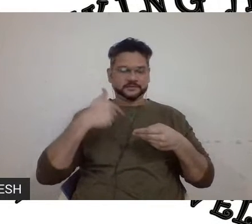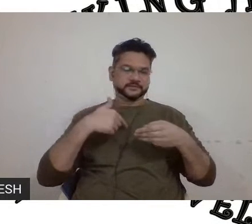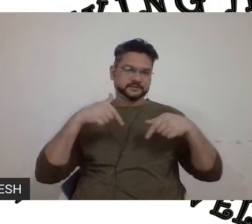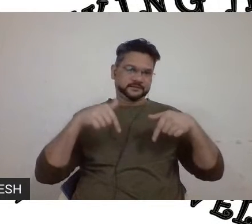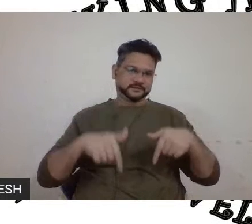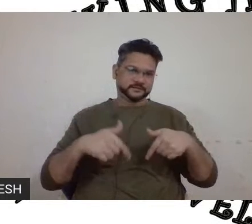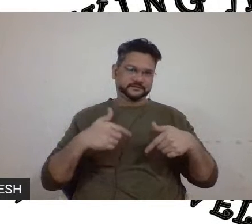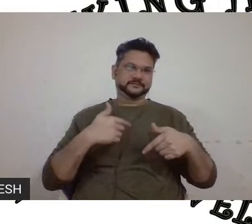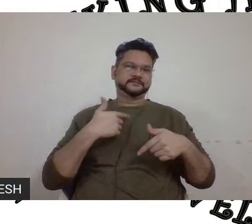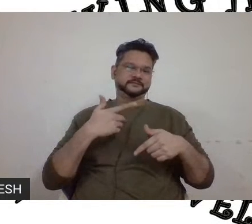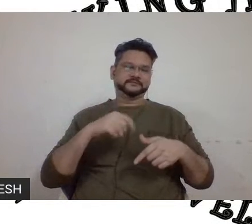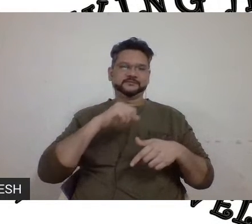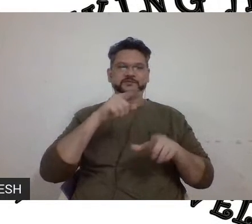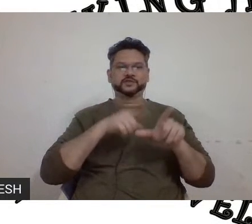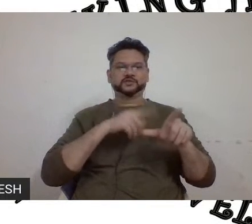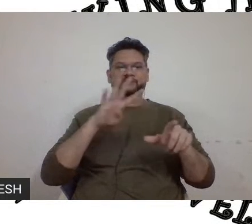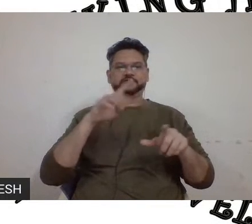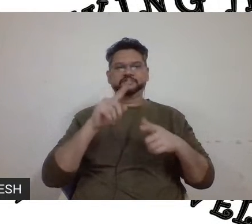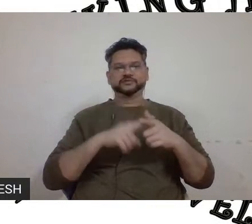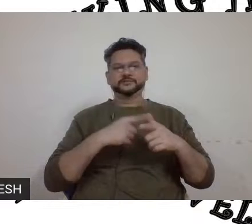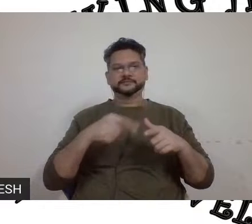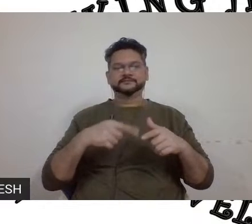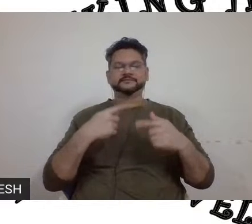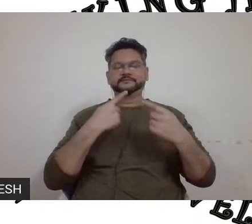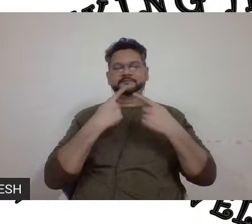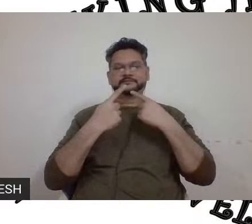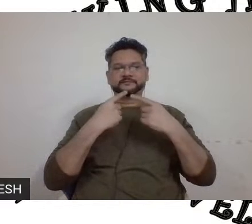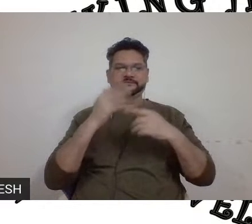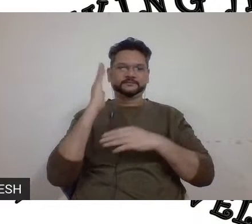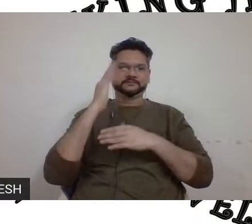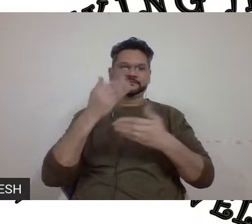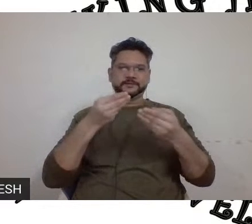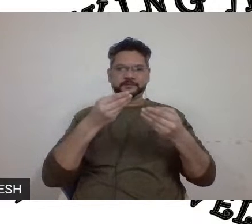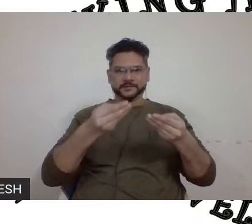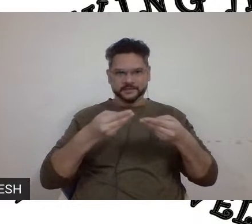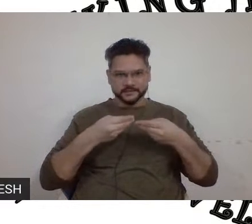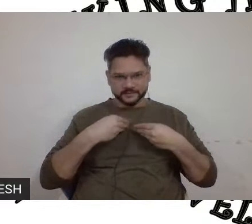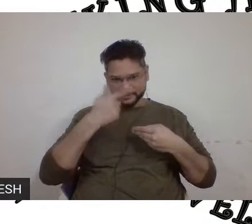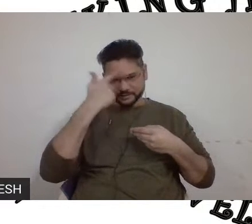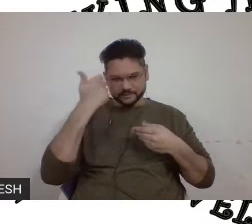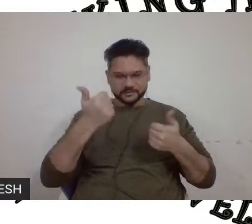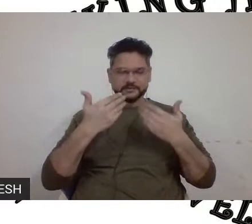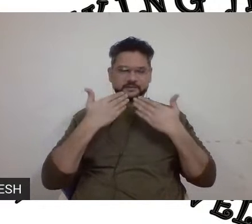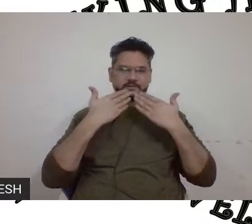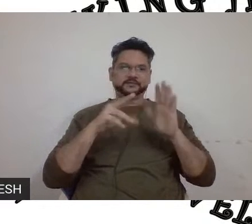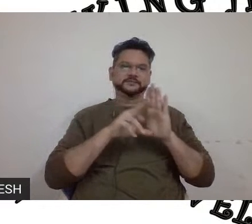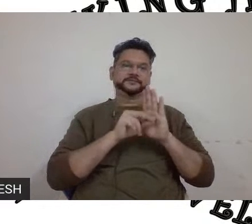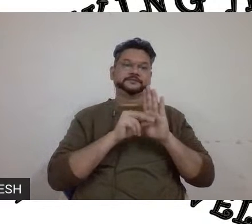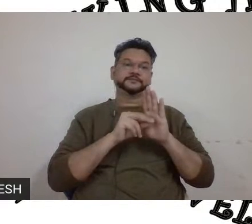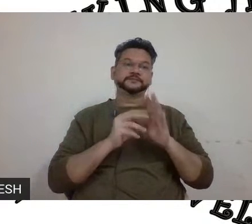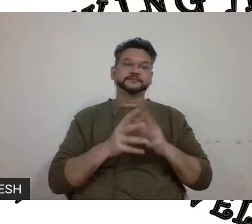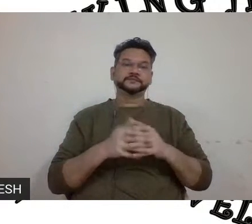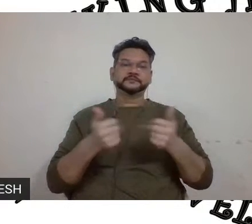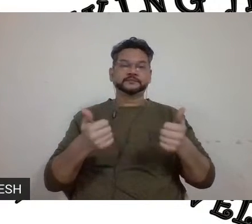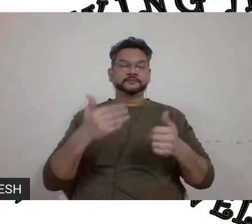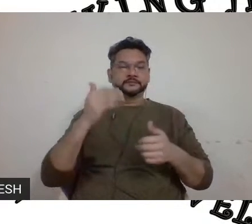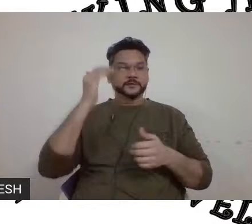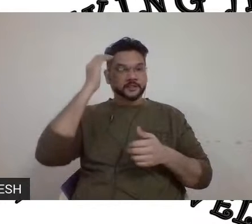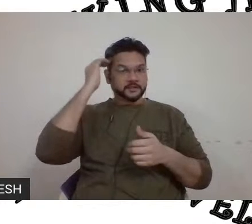in private sector. So thanks Speaking Hands for providing me this opportunity once again. And thanks Amresh